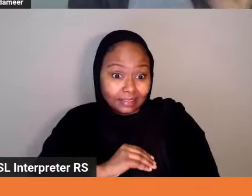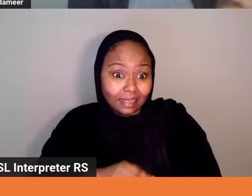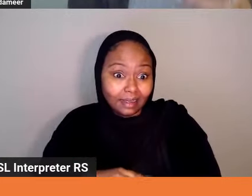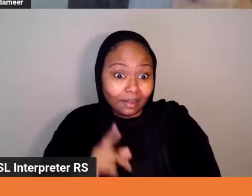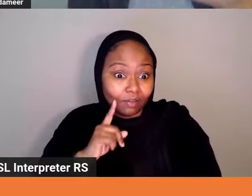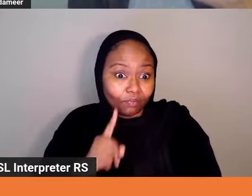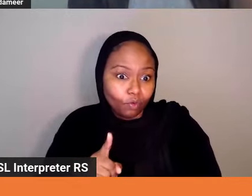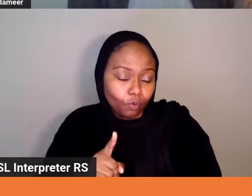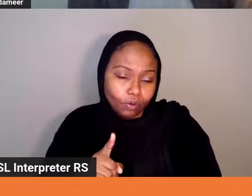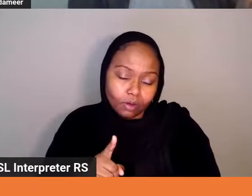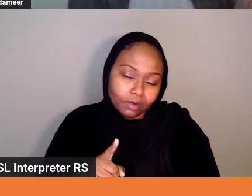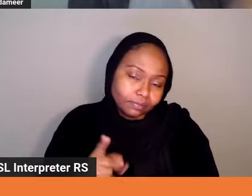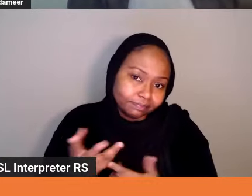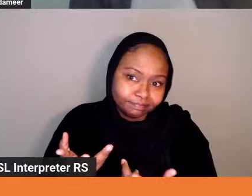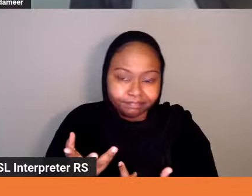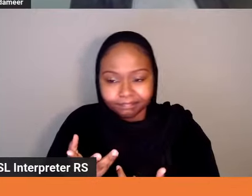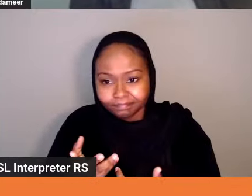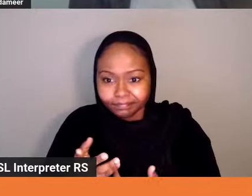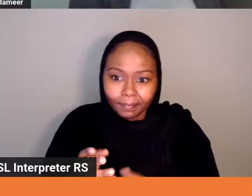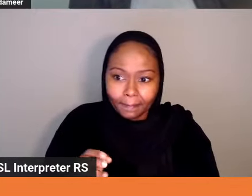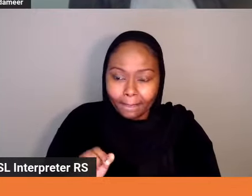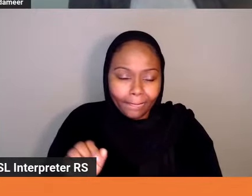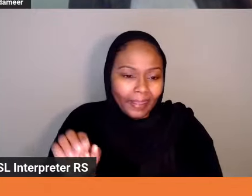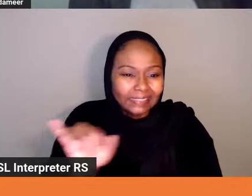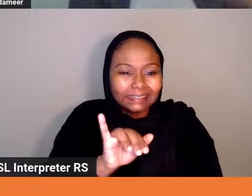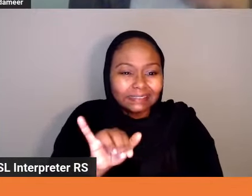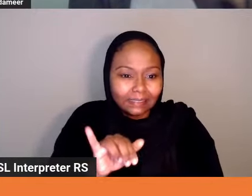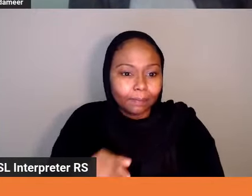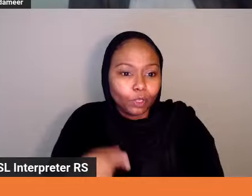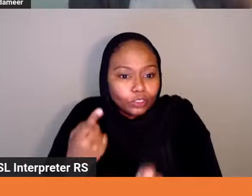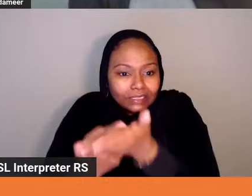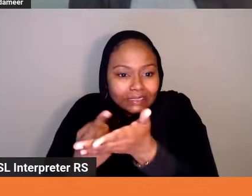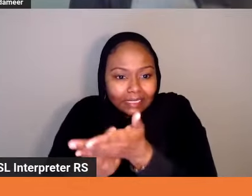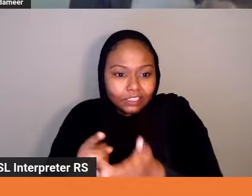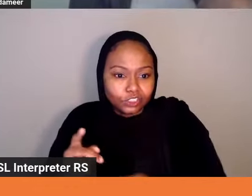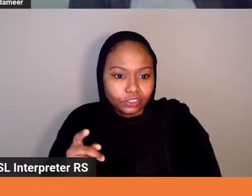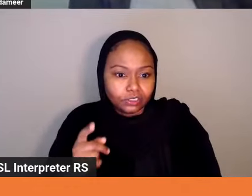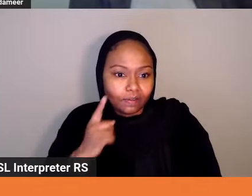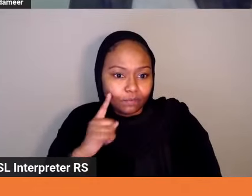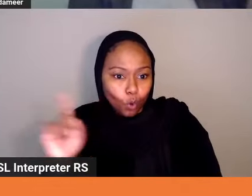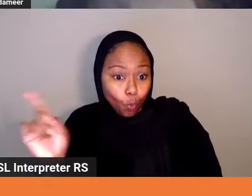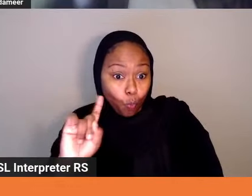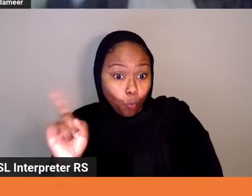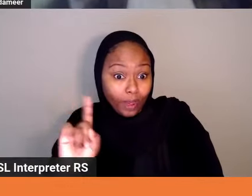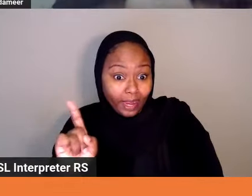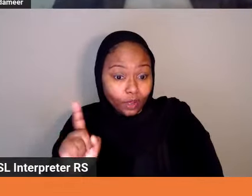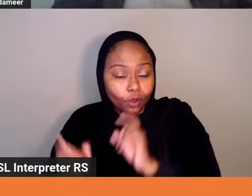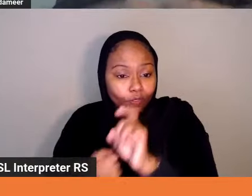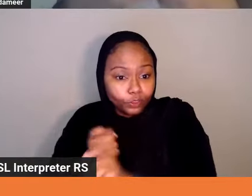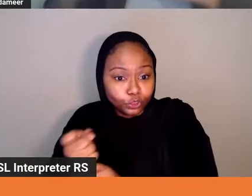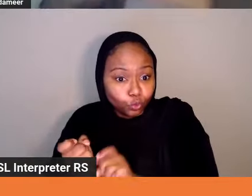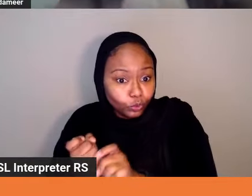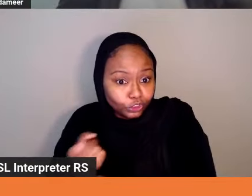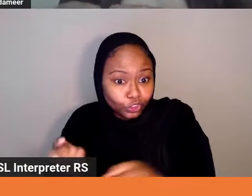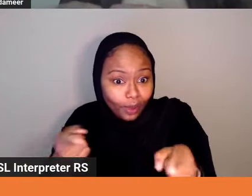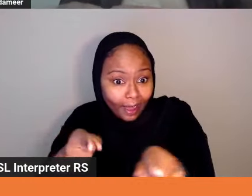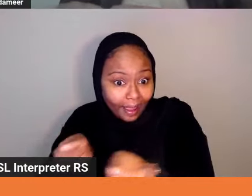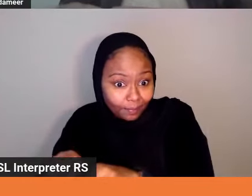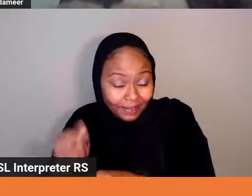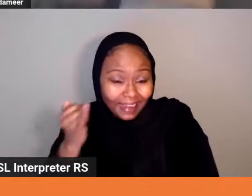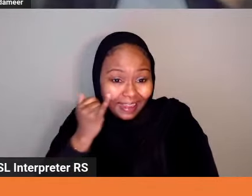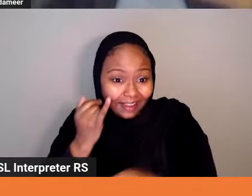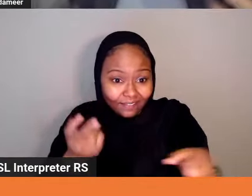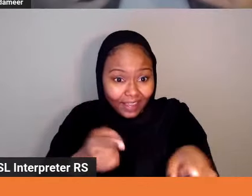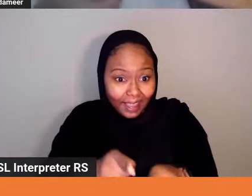very similar discussion over where the torture happened. If it happens inside